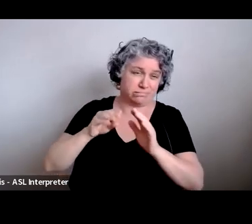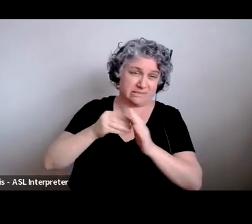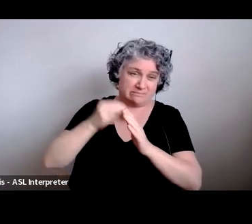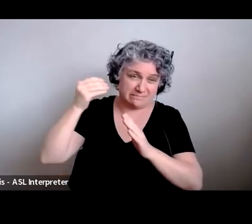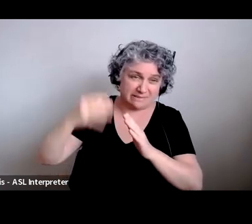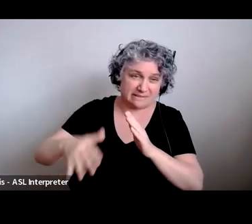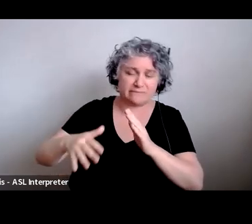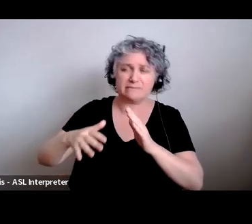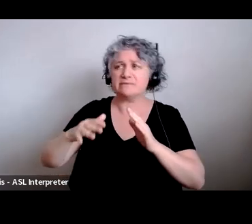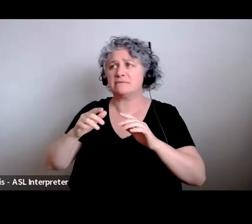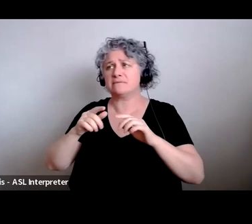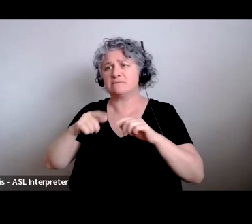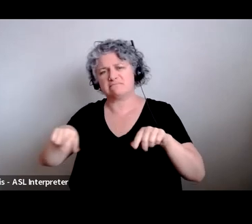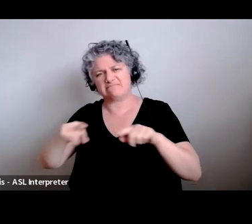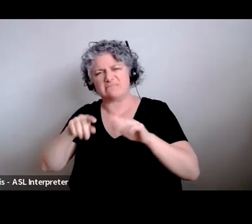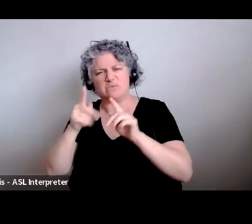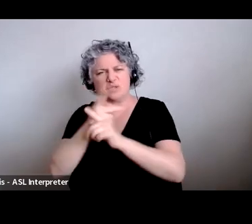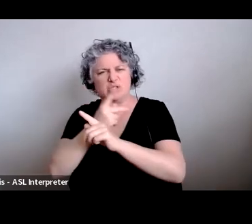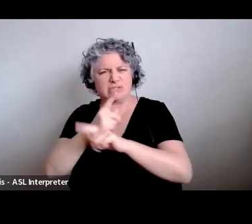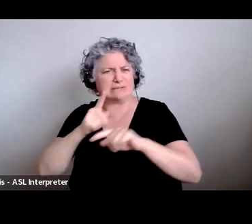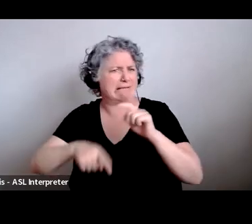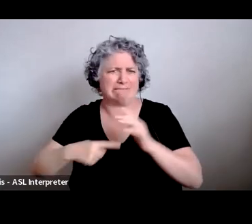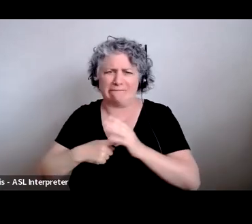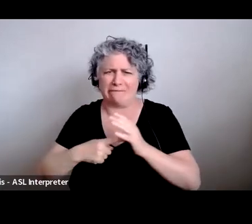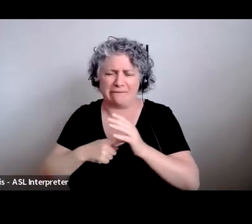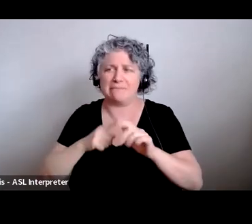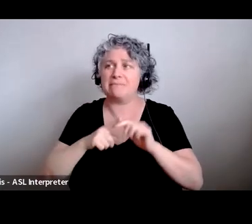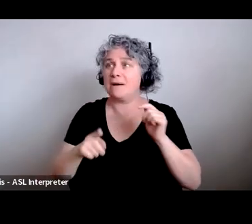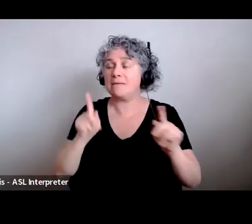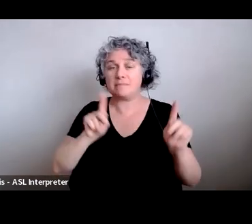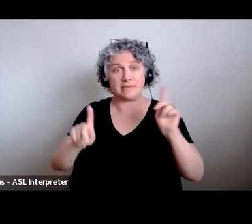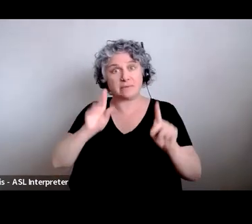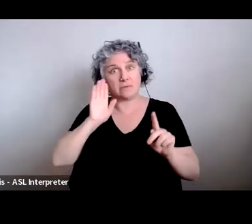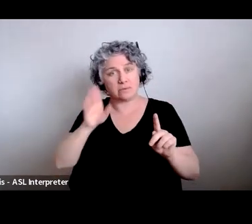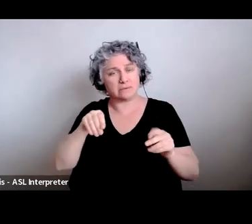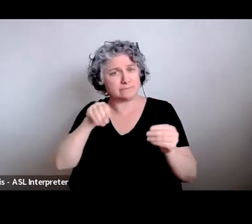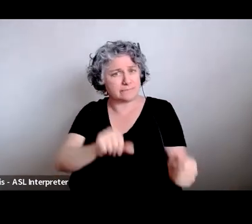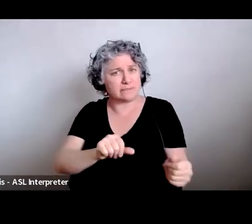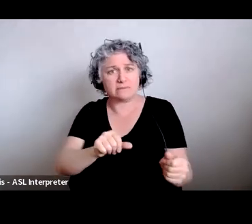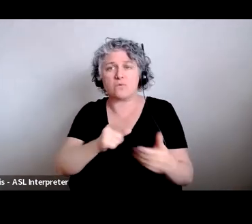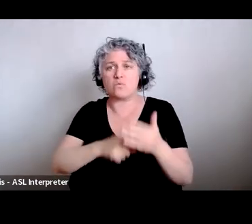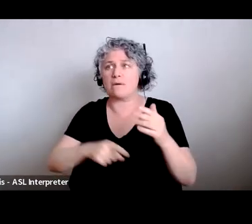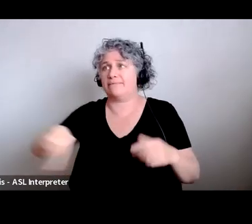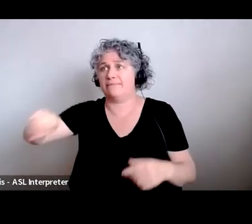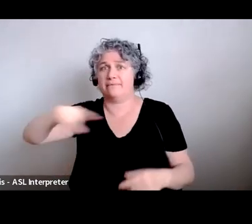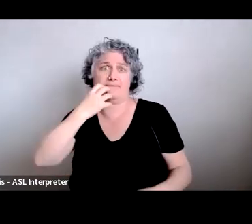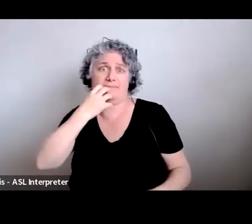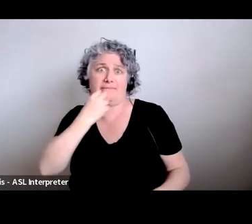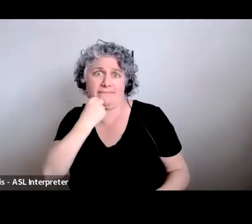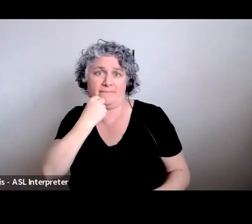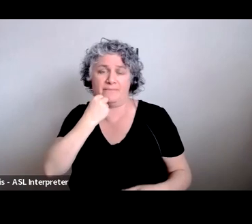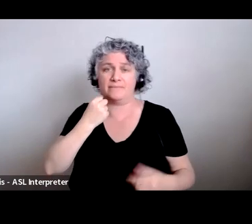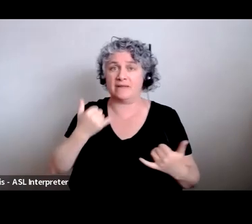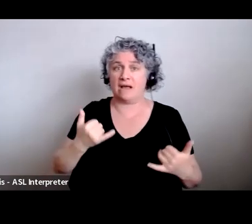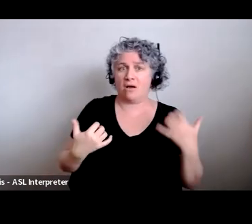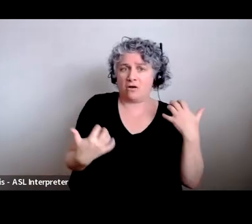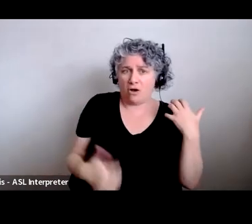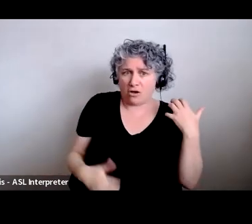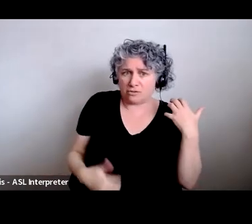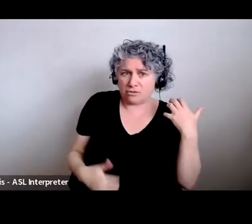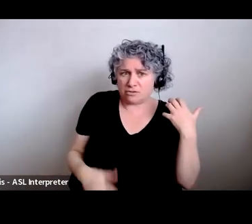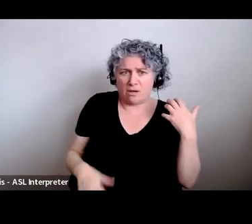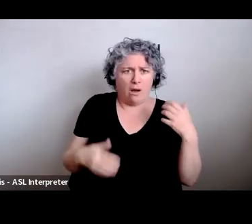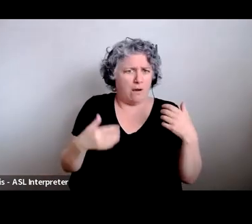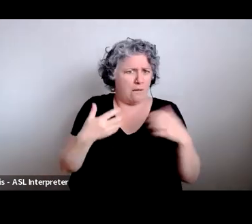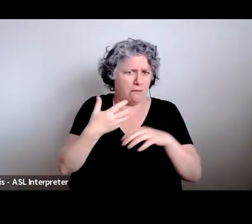really interest them and things that really matter to them. Concerts across Canada right now are selling gangbusters.